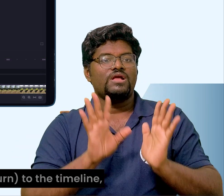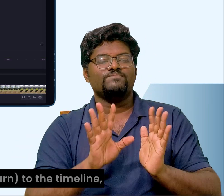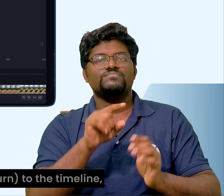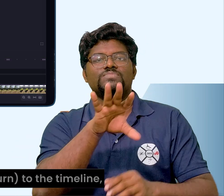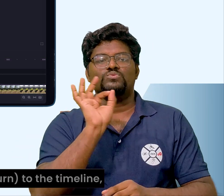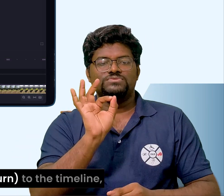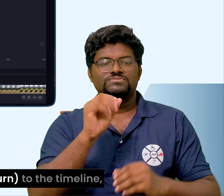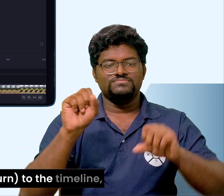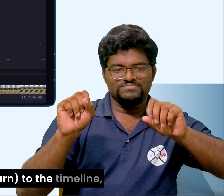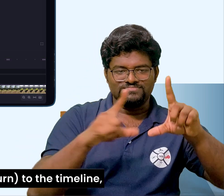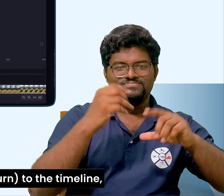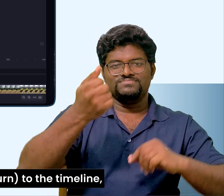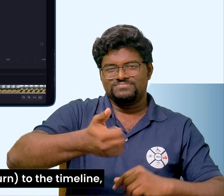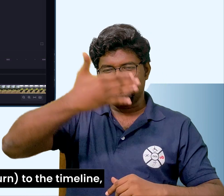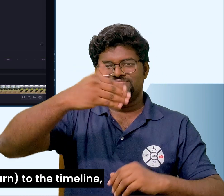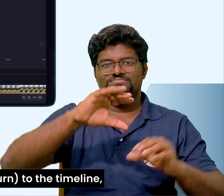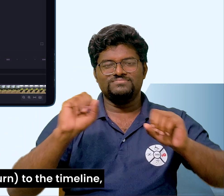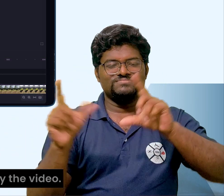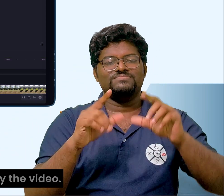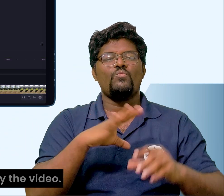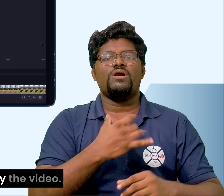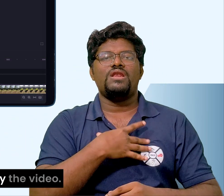For example, burn to the timeline, then play the video.